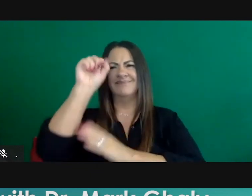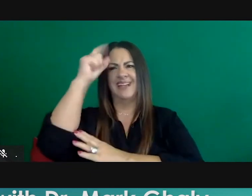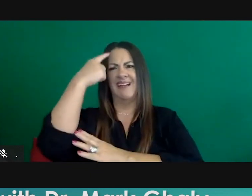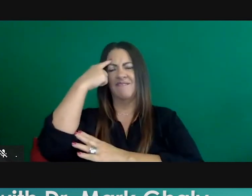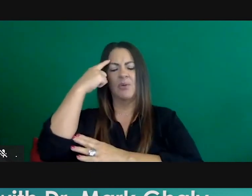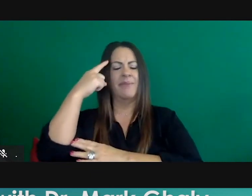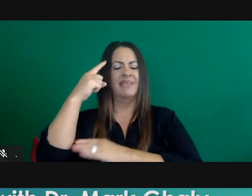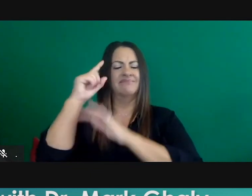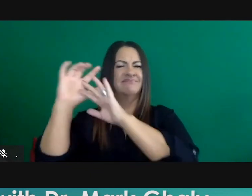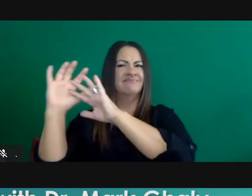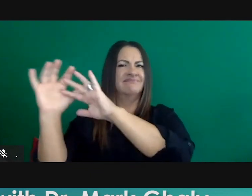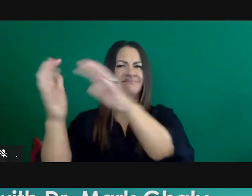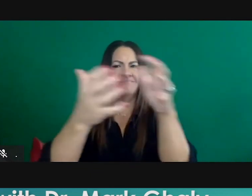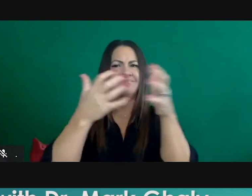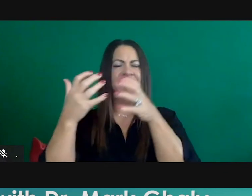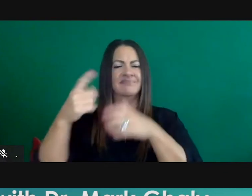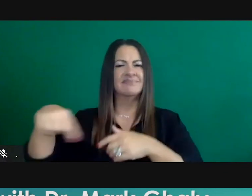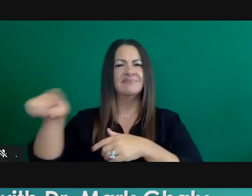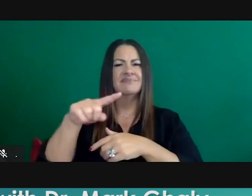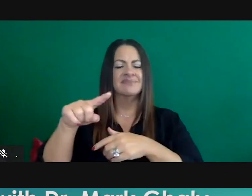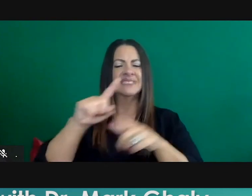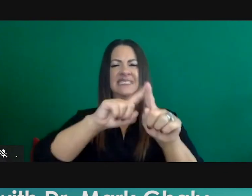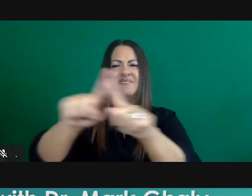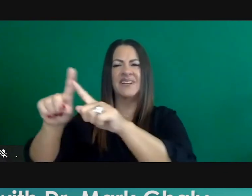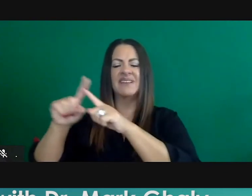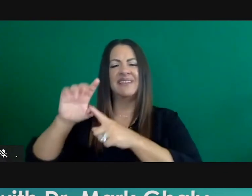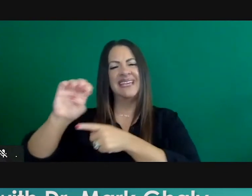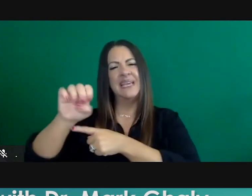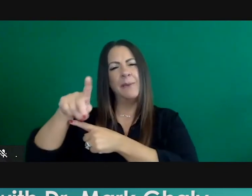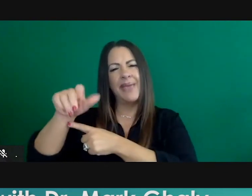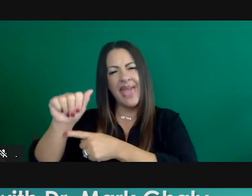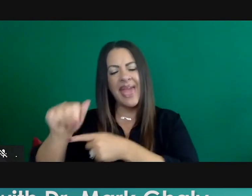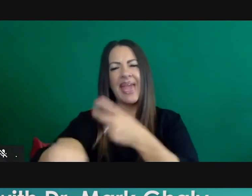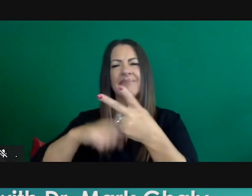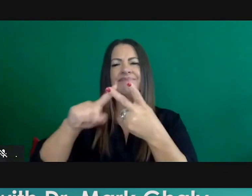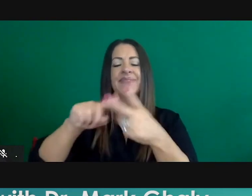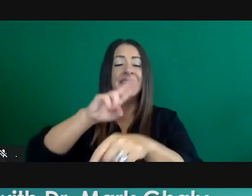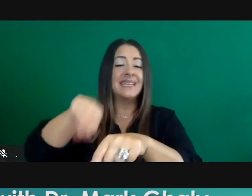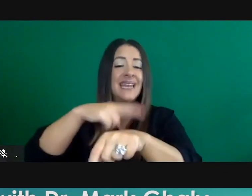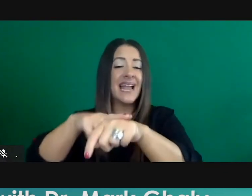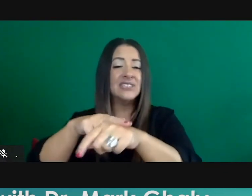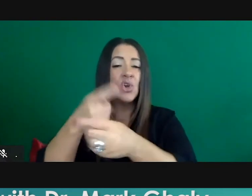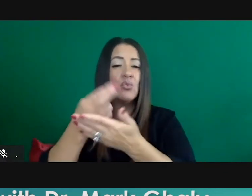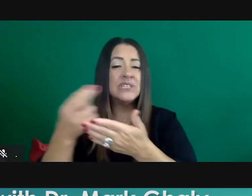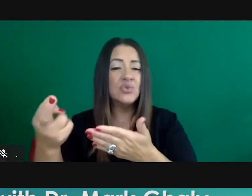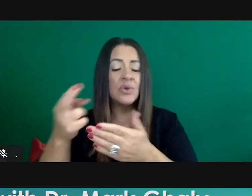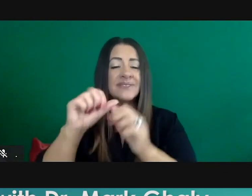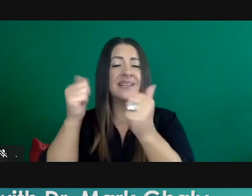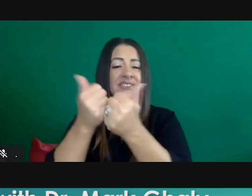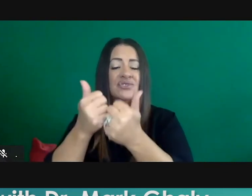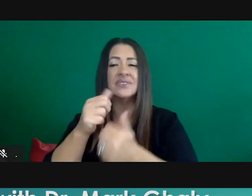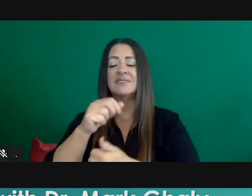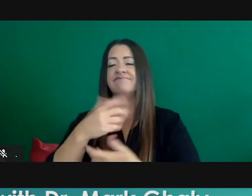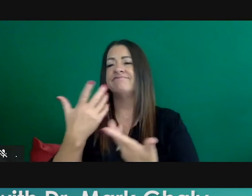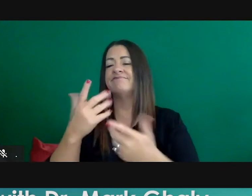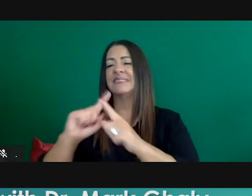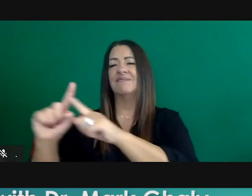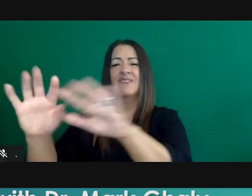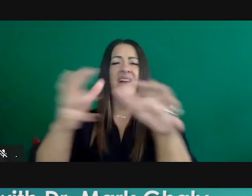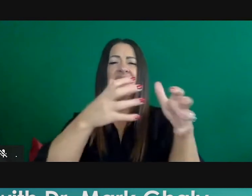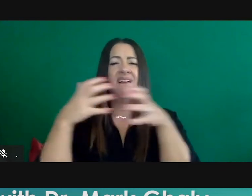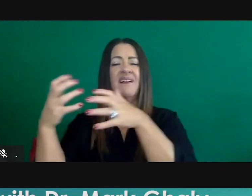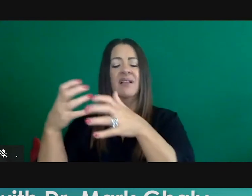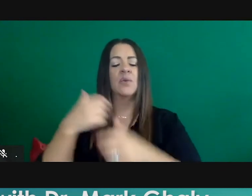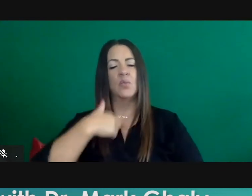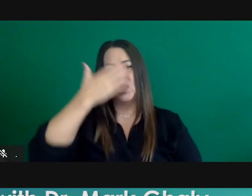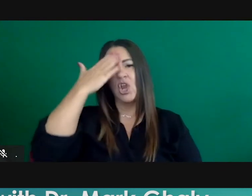Cal EPA or Natural Resources Agency, to ensure that our response isn't just a public health one, but it's an